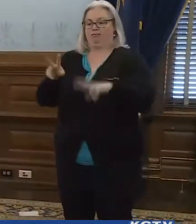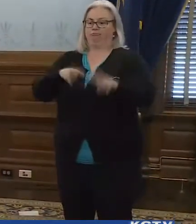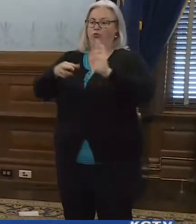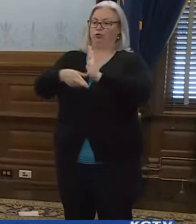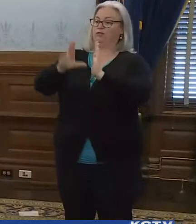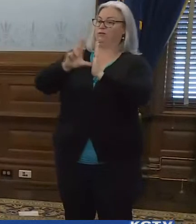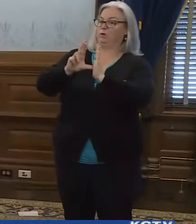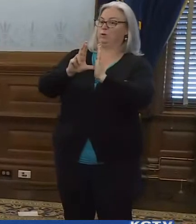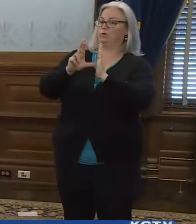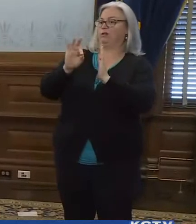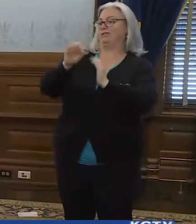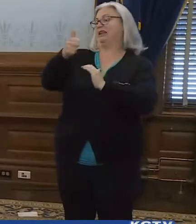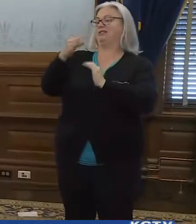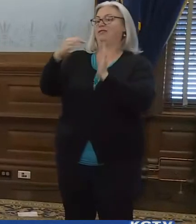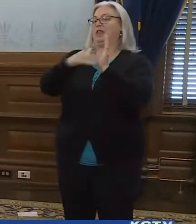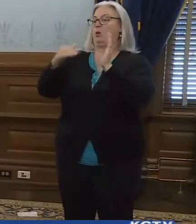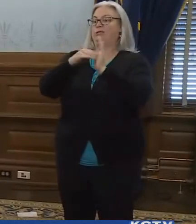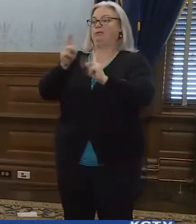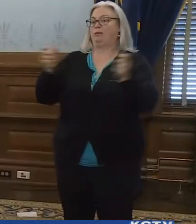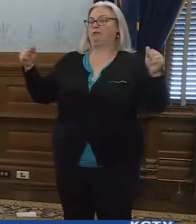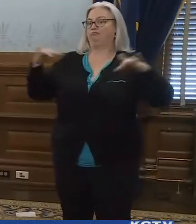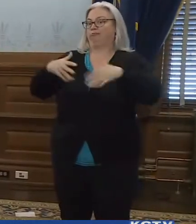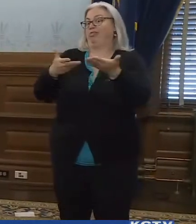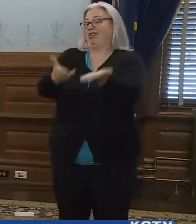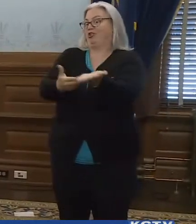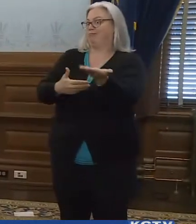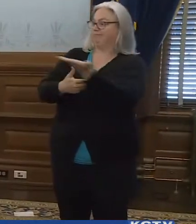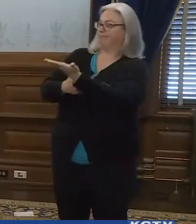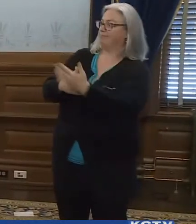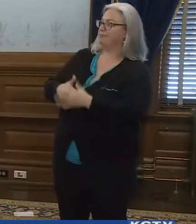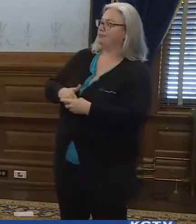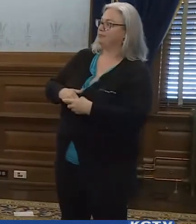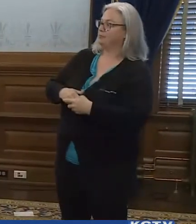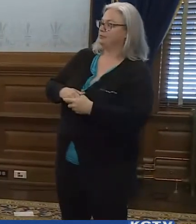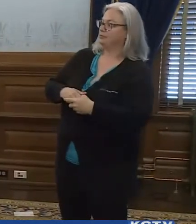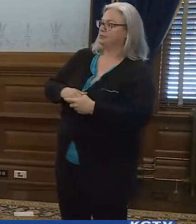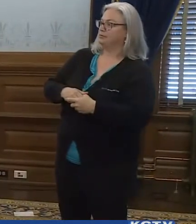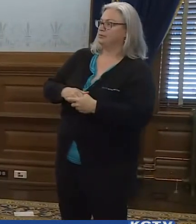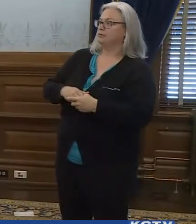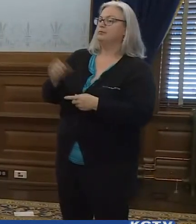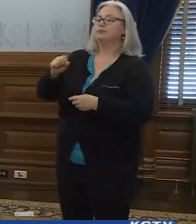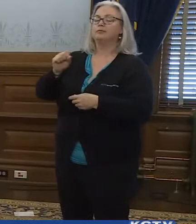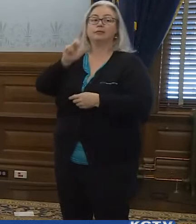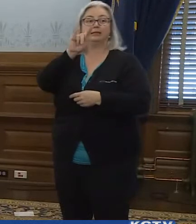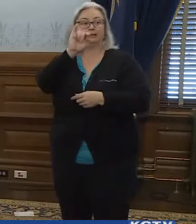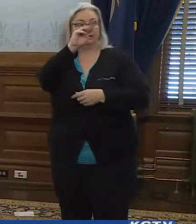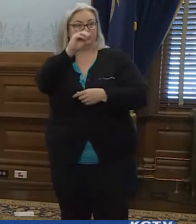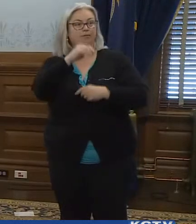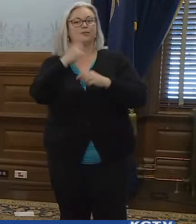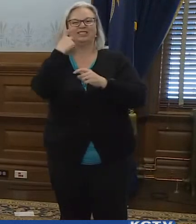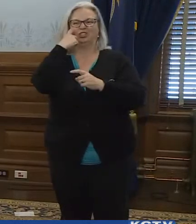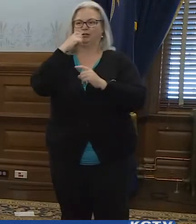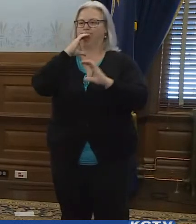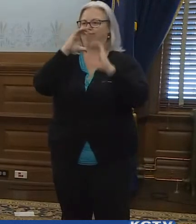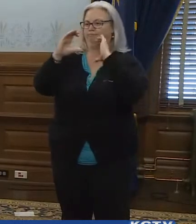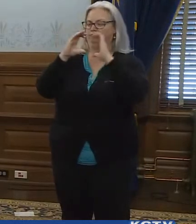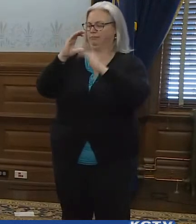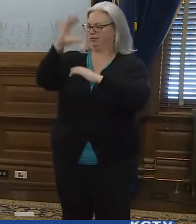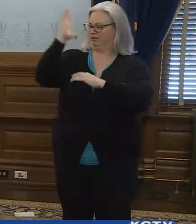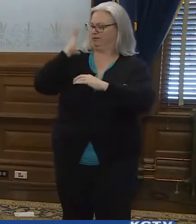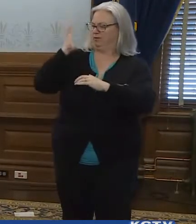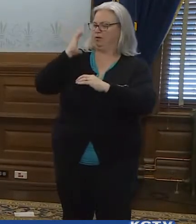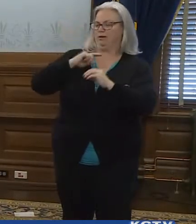review of having tens of thousands of people there. Yeah, actually, Tim, we just had a conversation